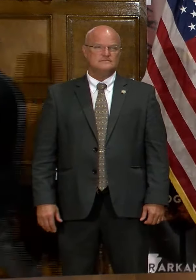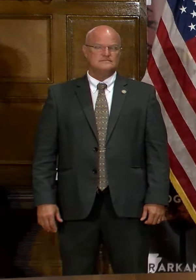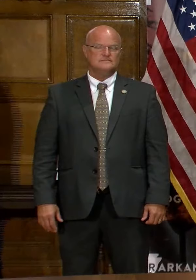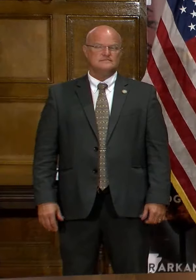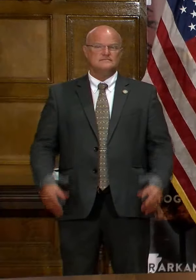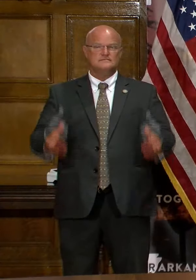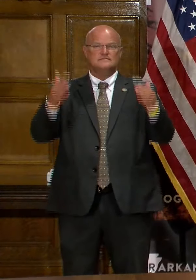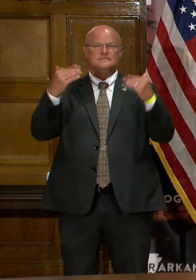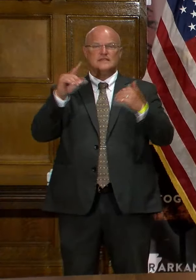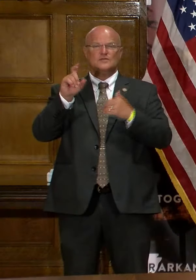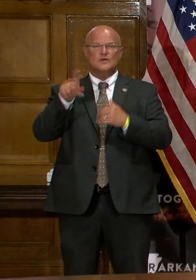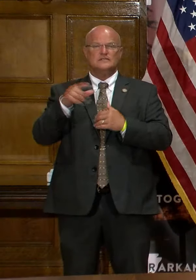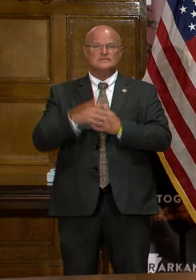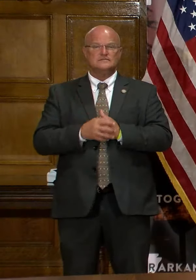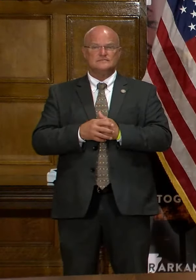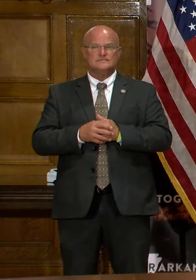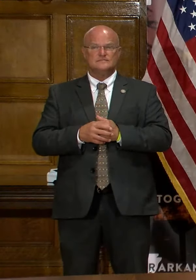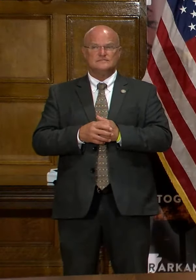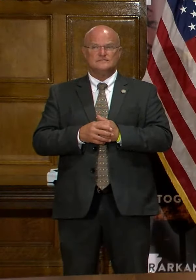Next question.